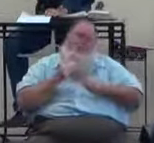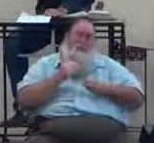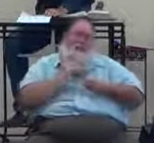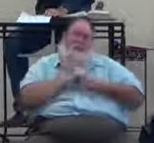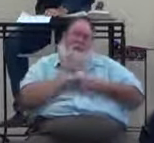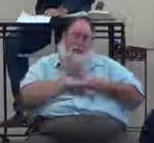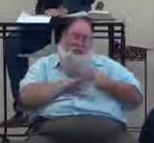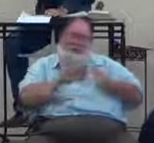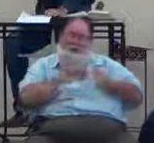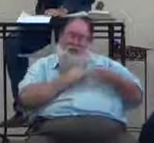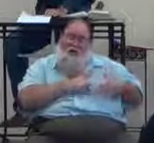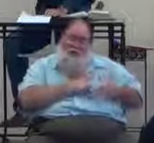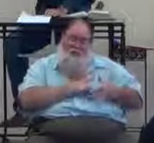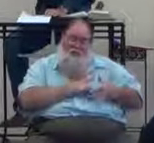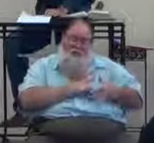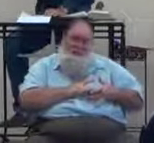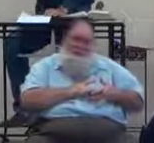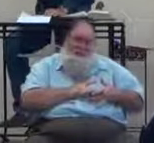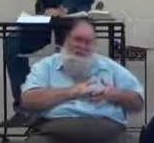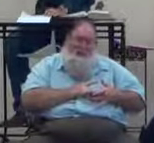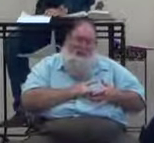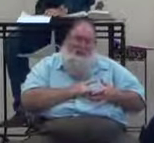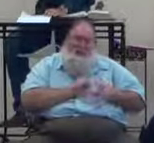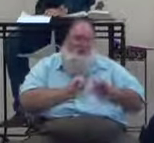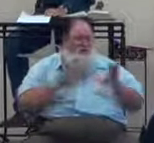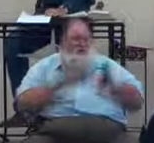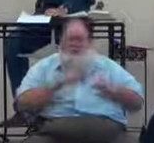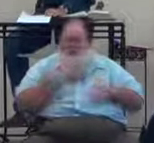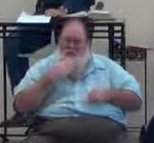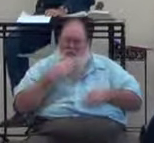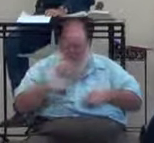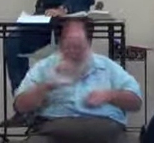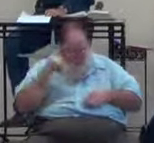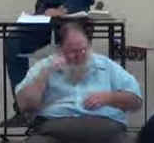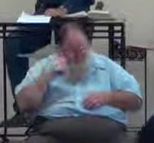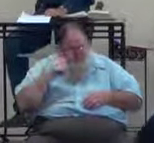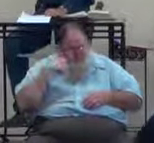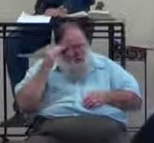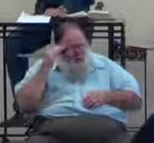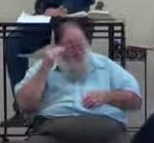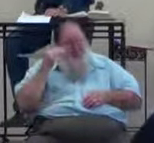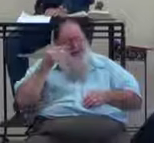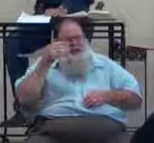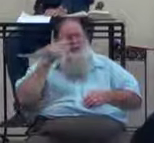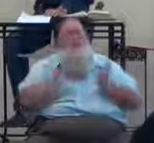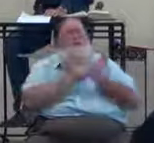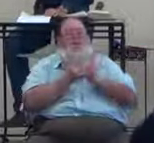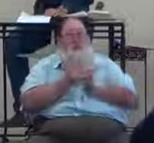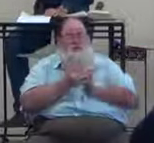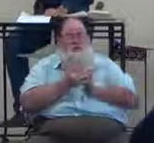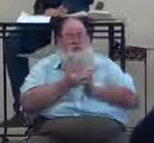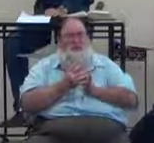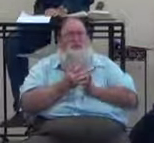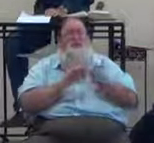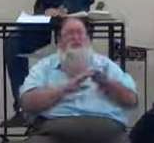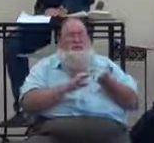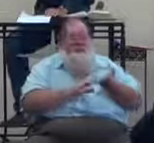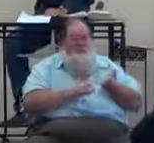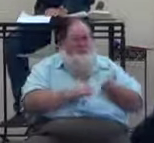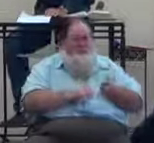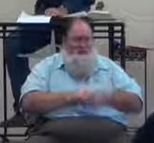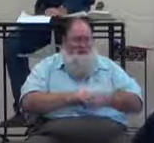And nothing is too bad because of the forgiveness and the grace of Jesus on the cross for us to be used by God. So